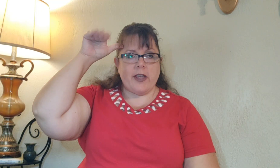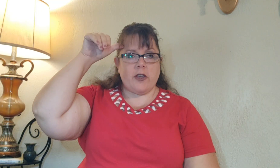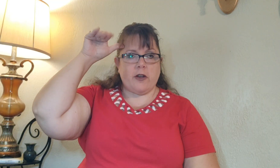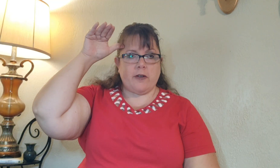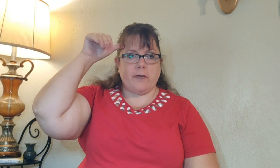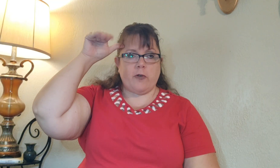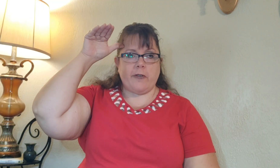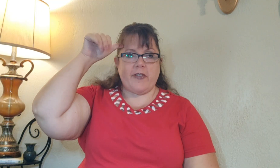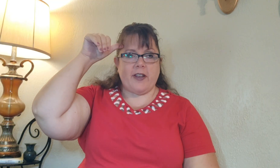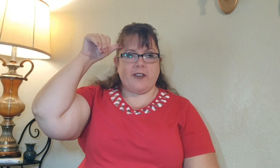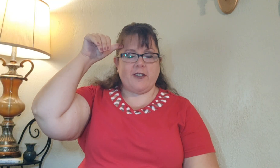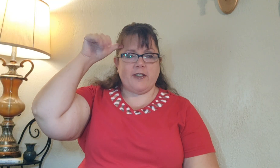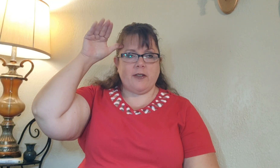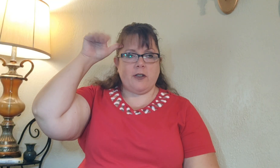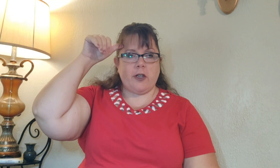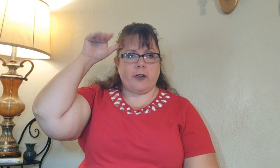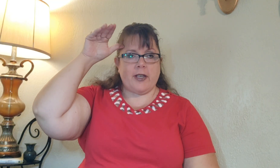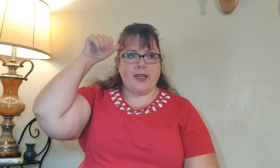shake your 4 fingers, donkey.